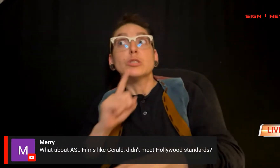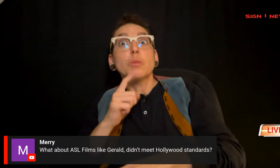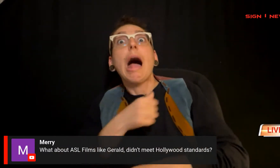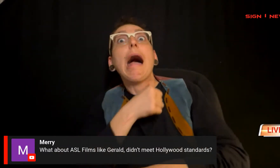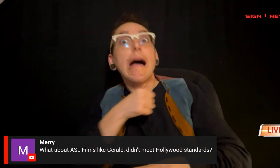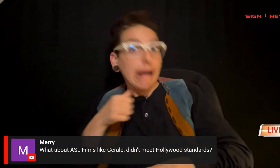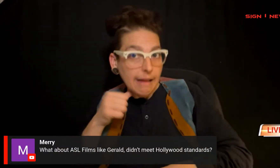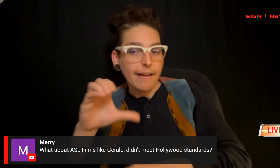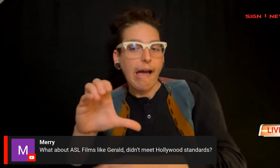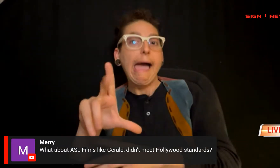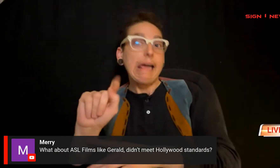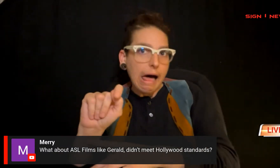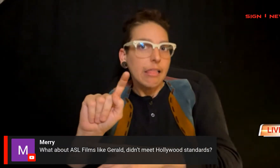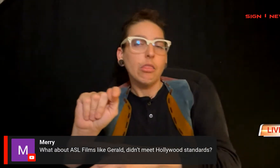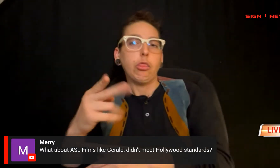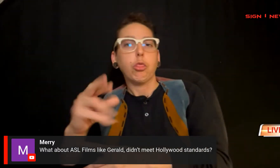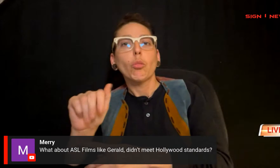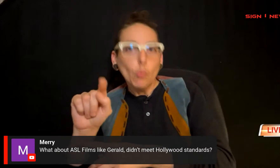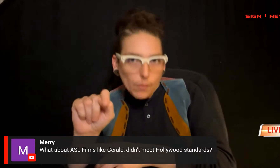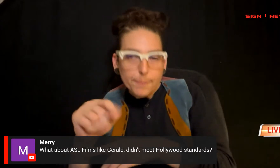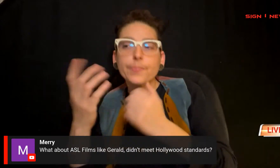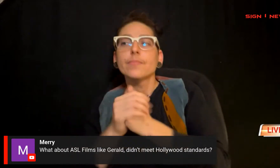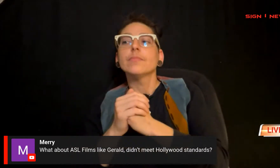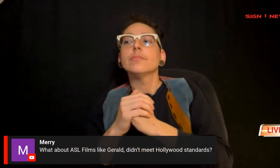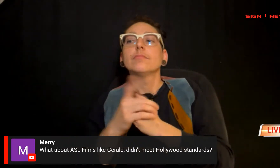it was the industry. It's very cutthroat.